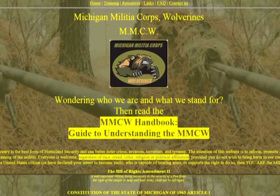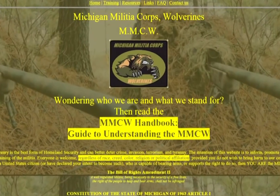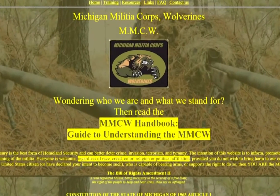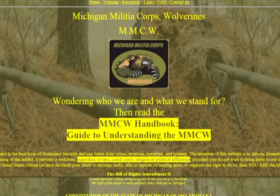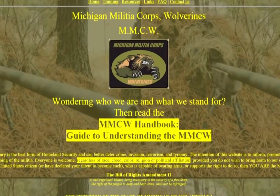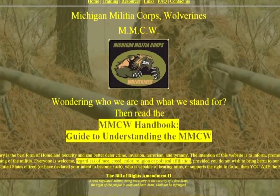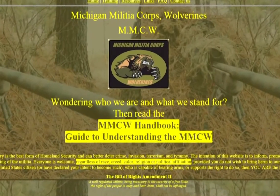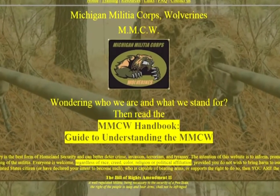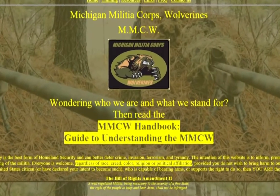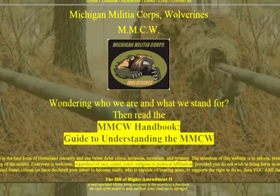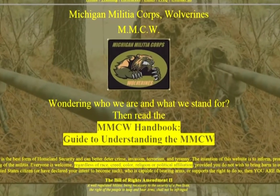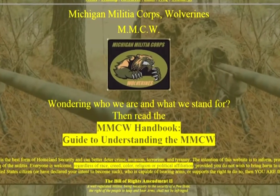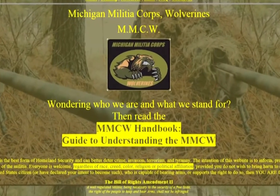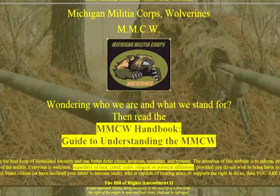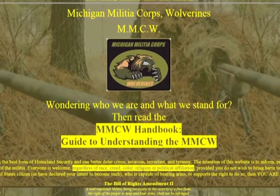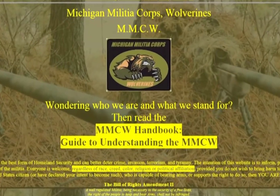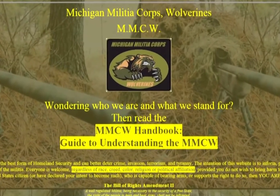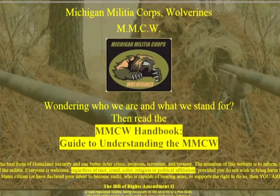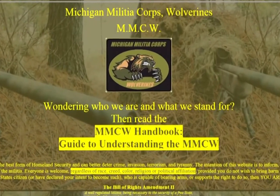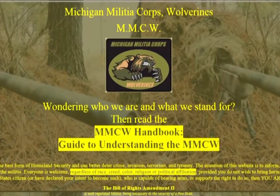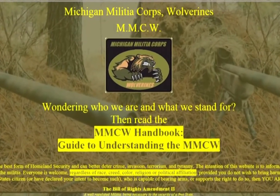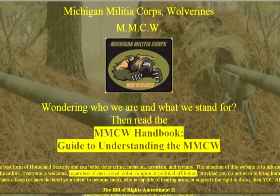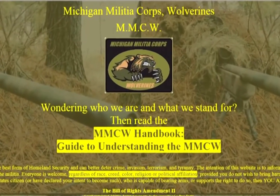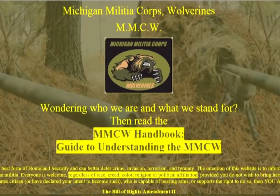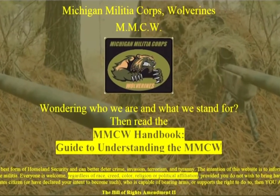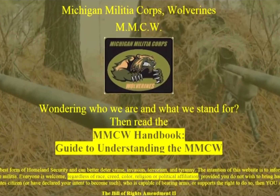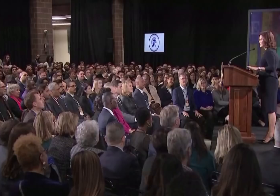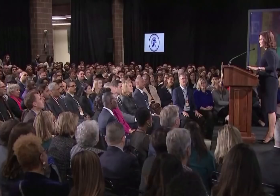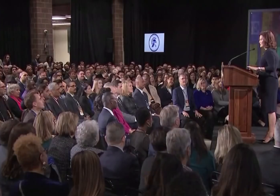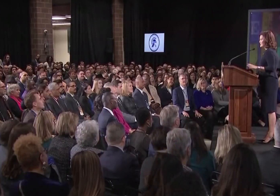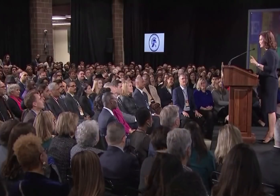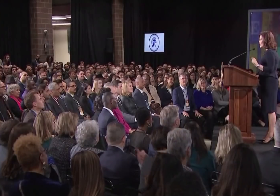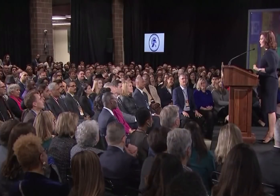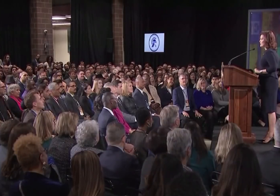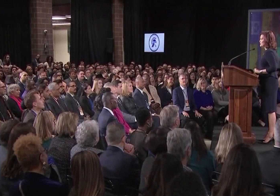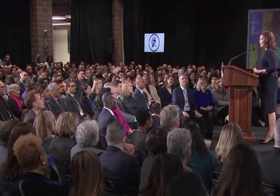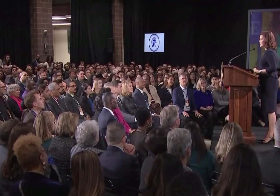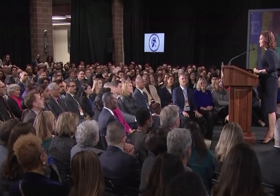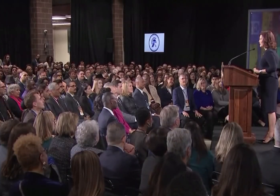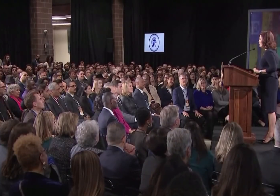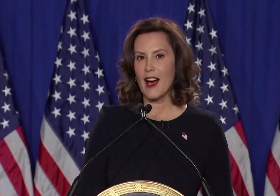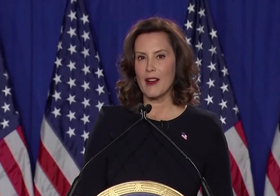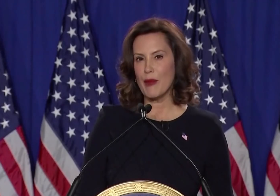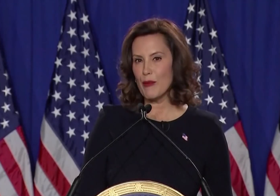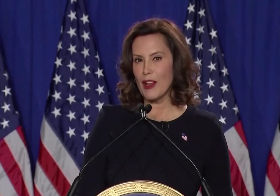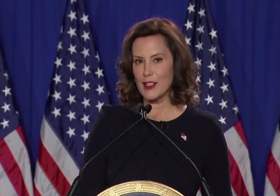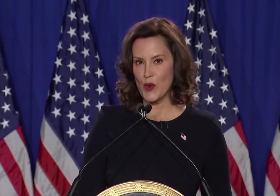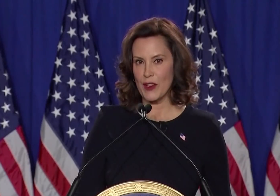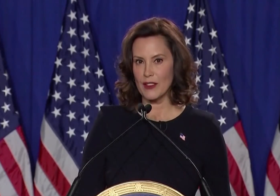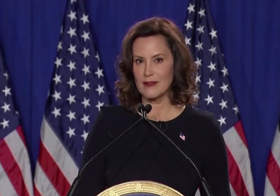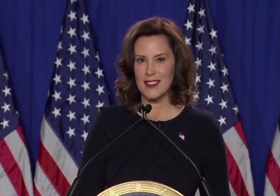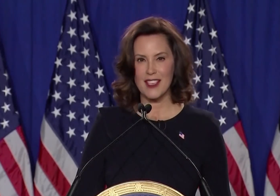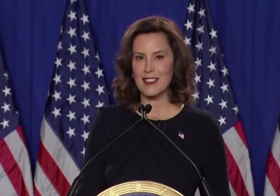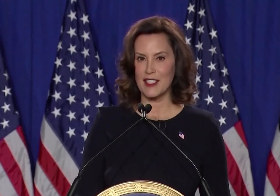been identified as having links to a Michigan militia group called the Wolverines. The Democratic governor of the state, Gretchen Whitmer, was their